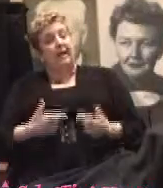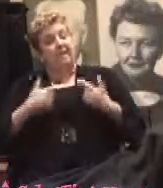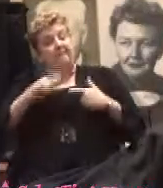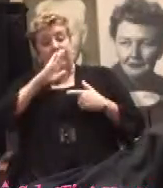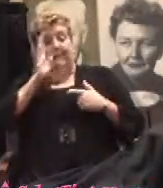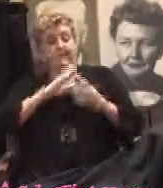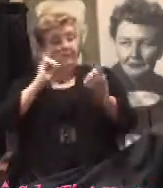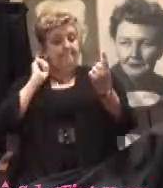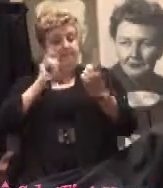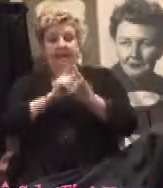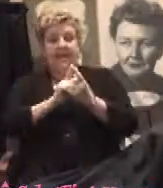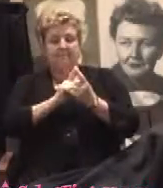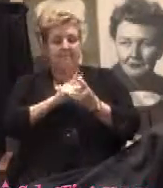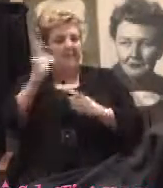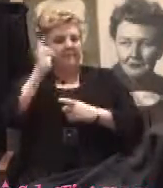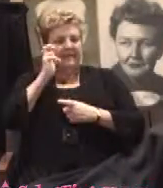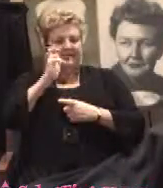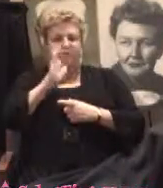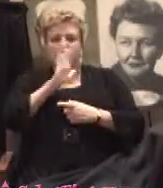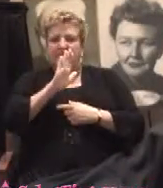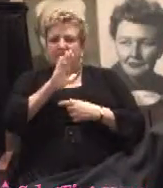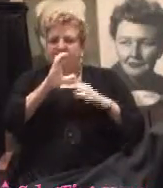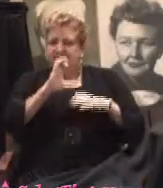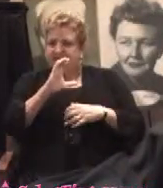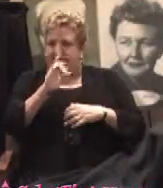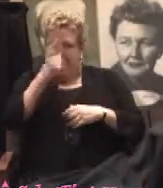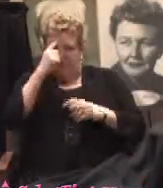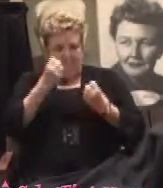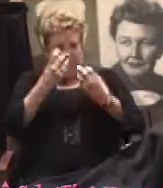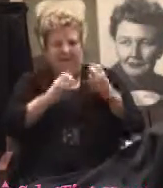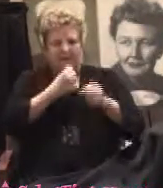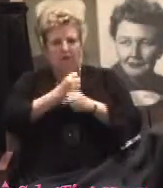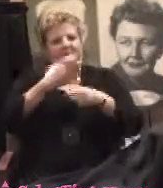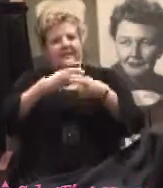for years. And my father passed away when I was pretty newly sober, and